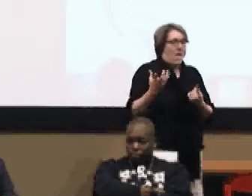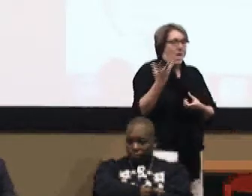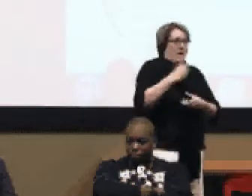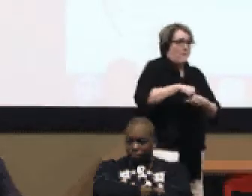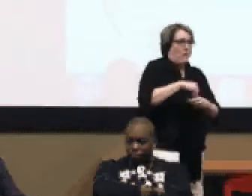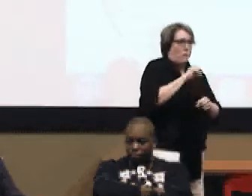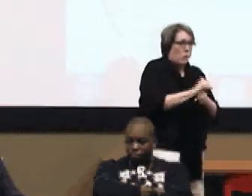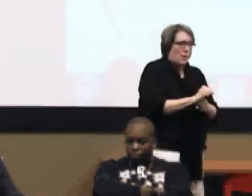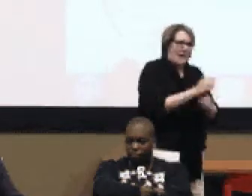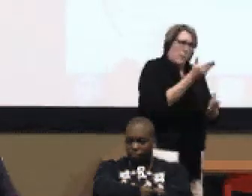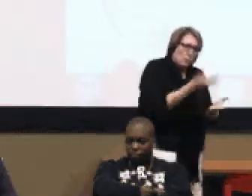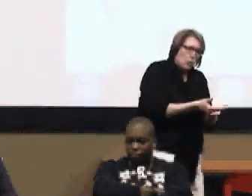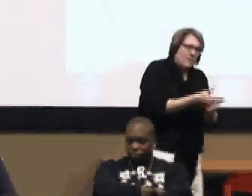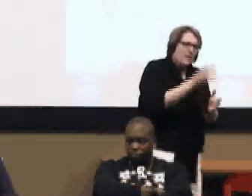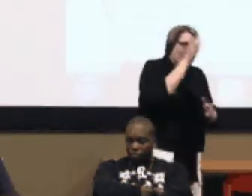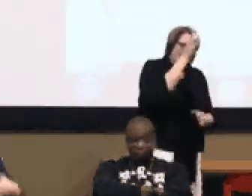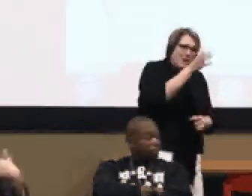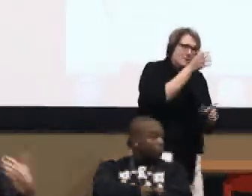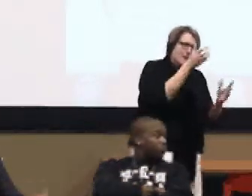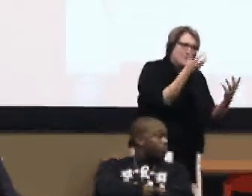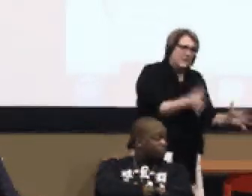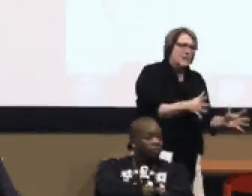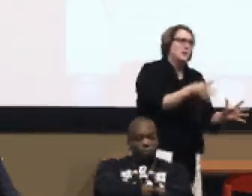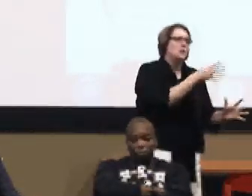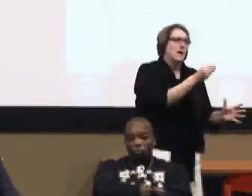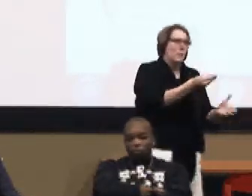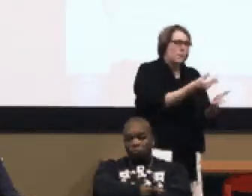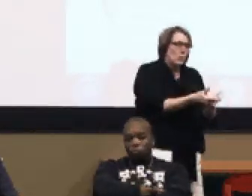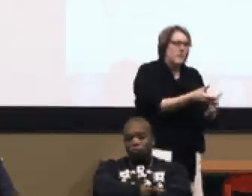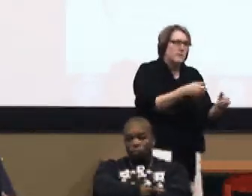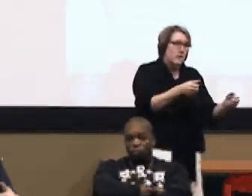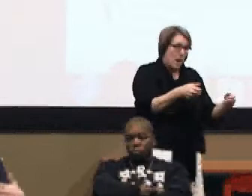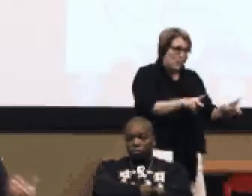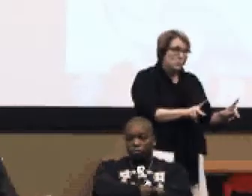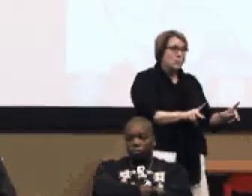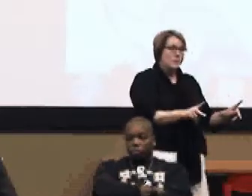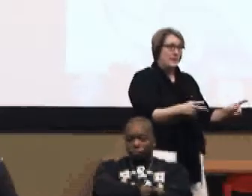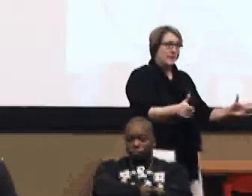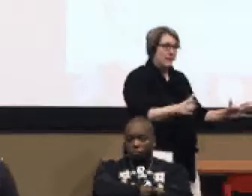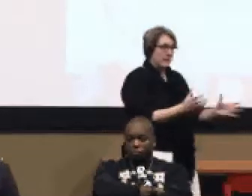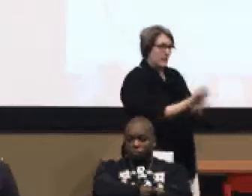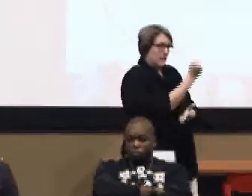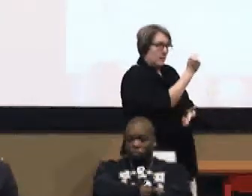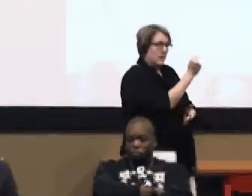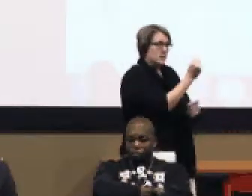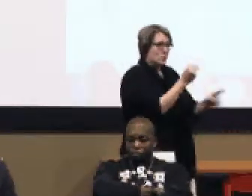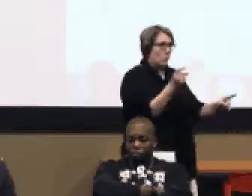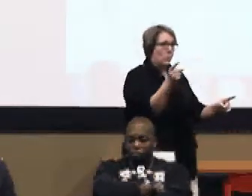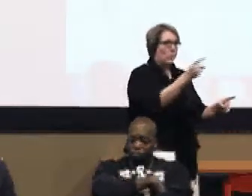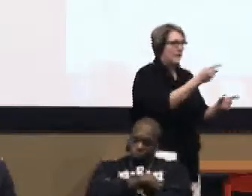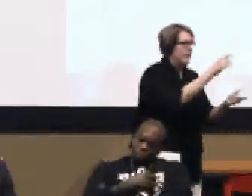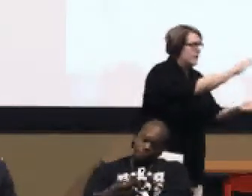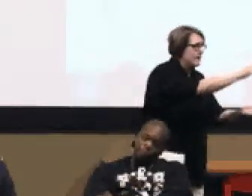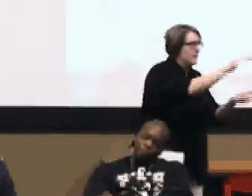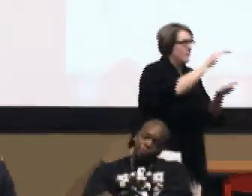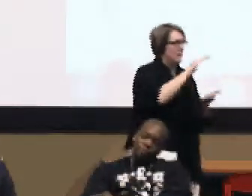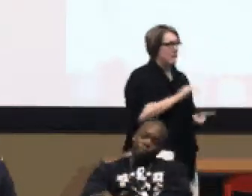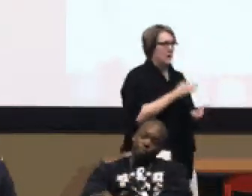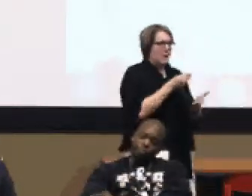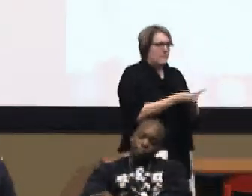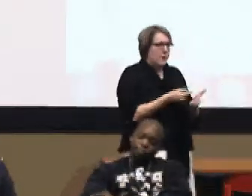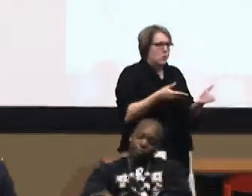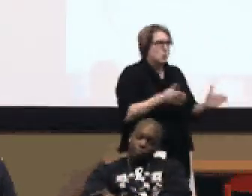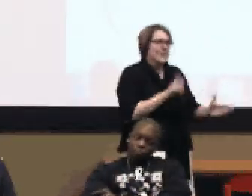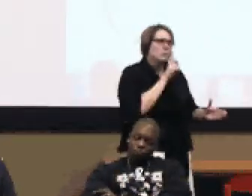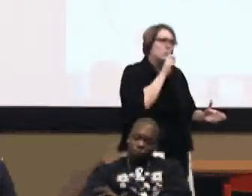now we've proven out the concept, and we've proven that it's a big opportunity, and so we take on dollars as a